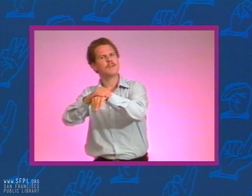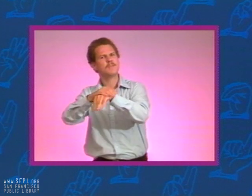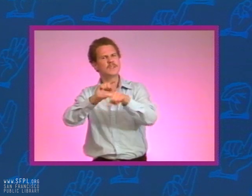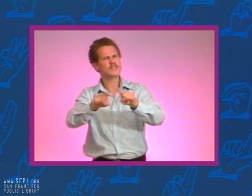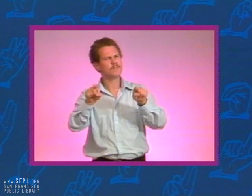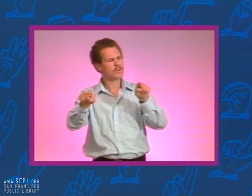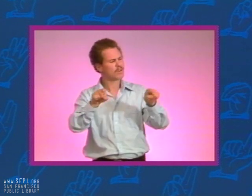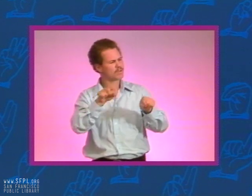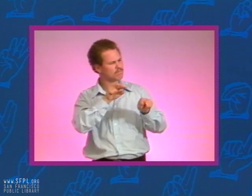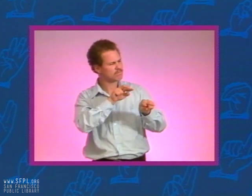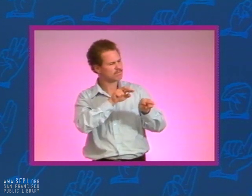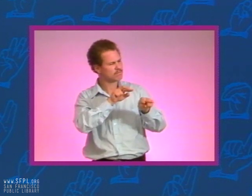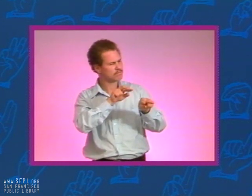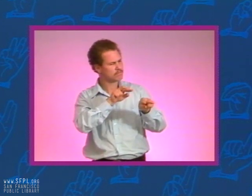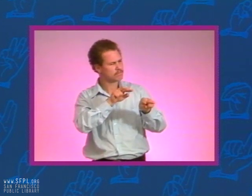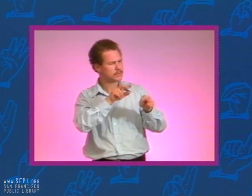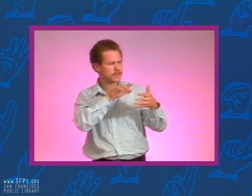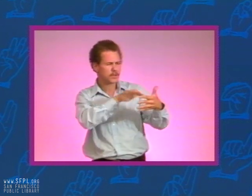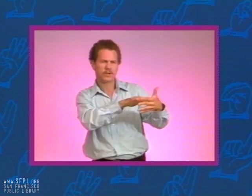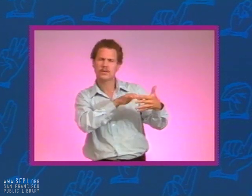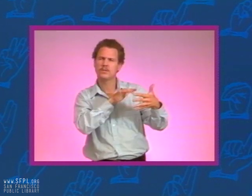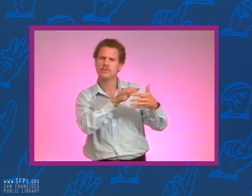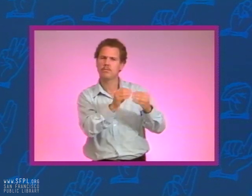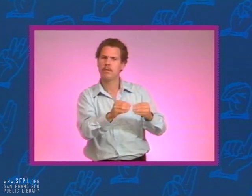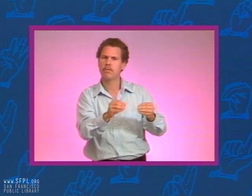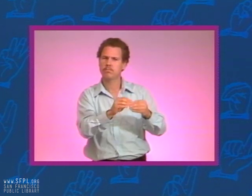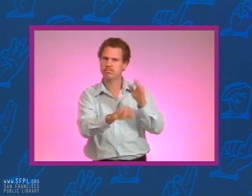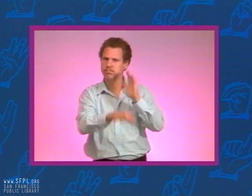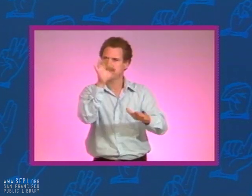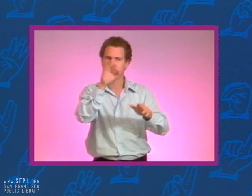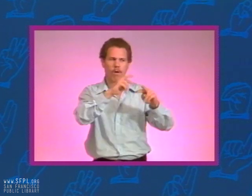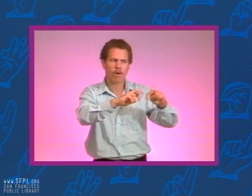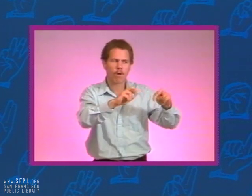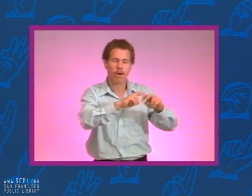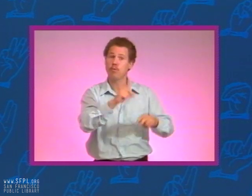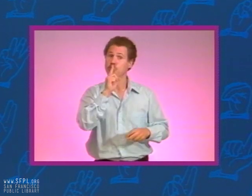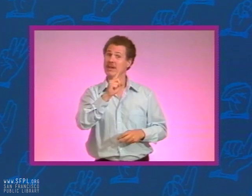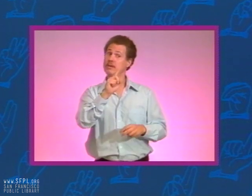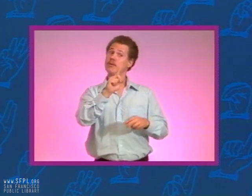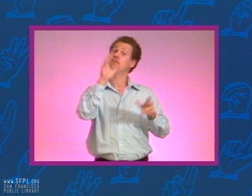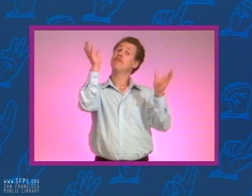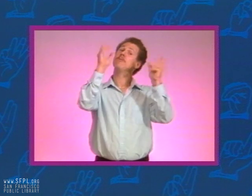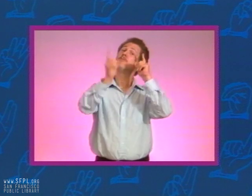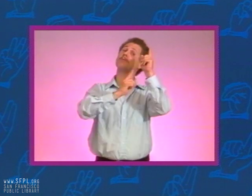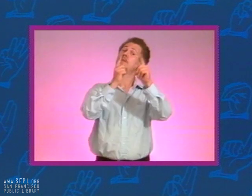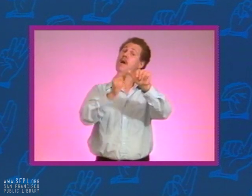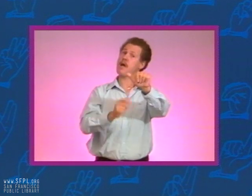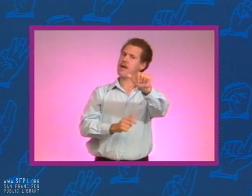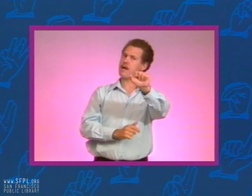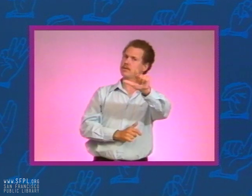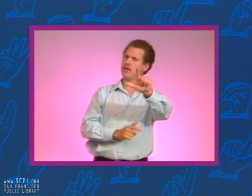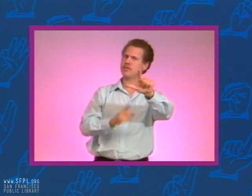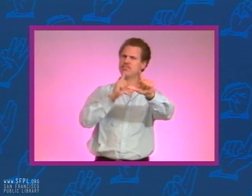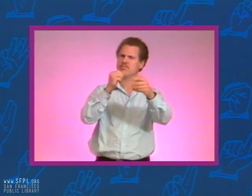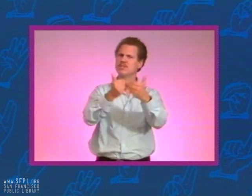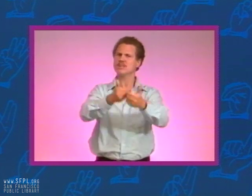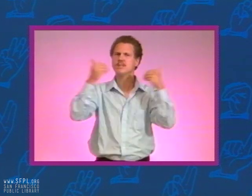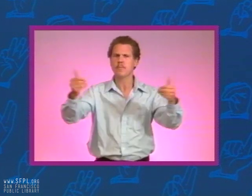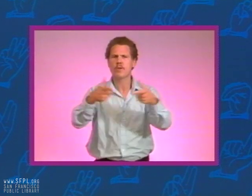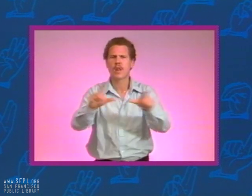ASL more closely. After further analysis, he concluded American Sign Language is a language,